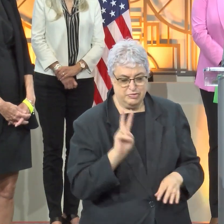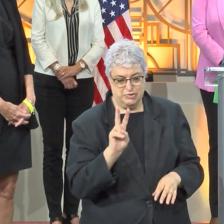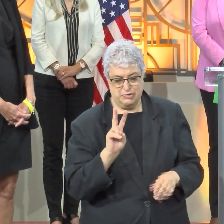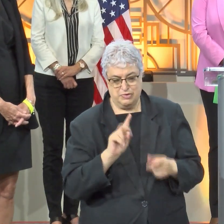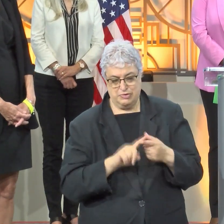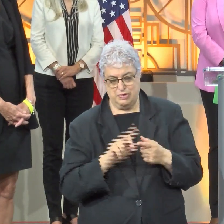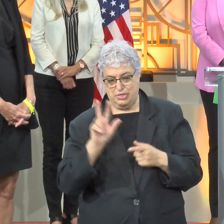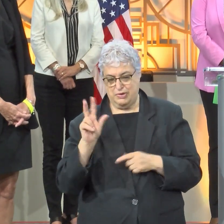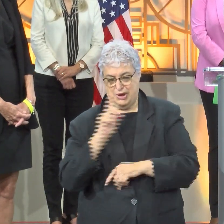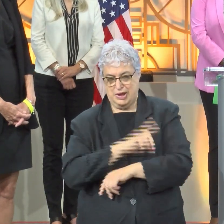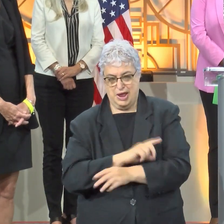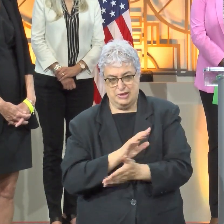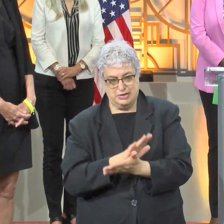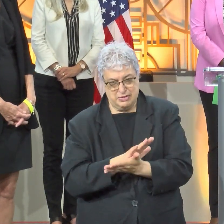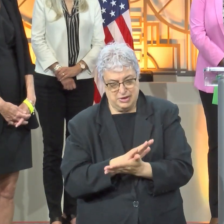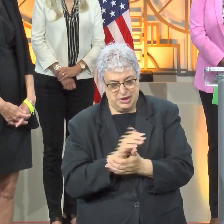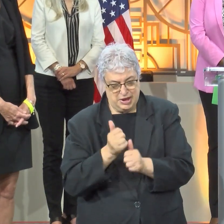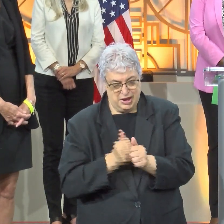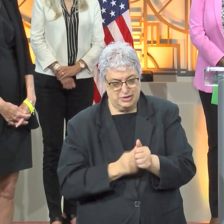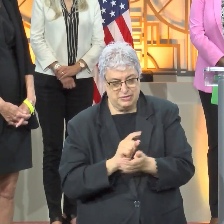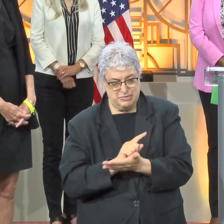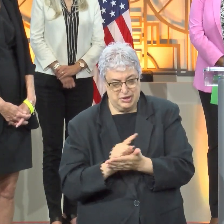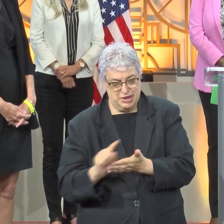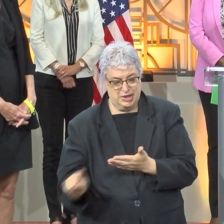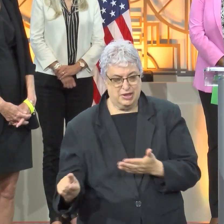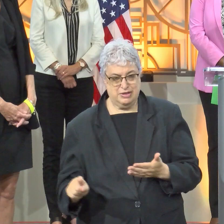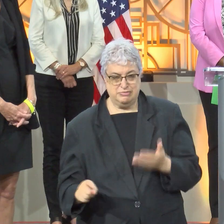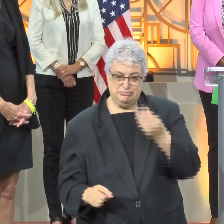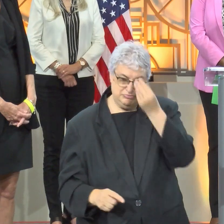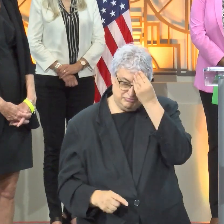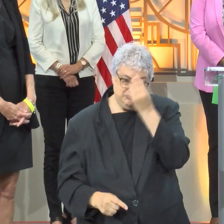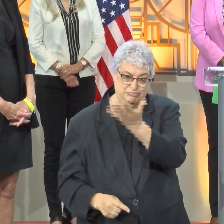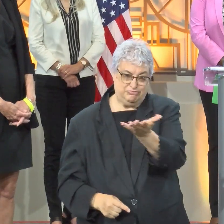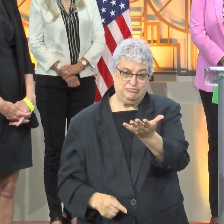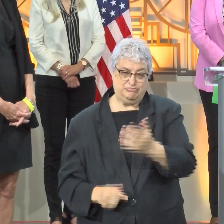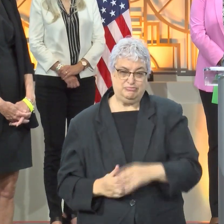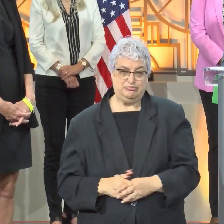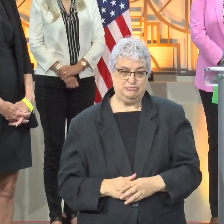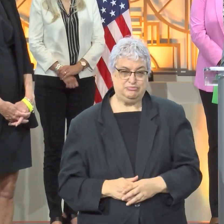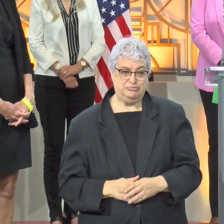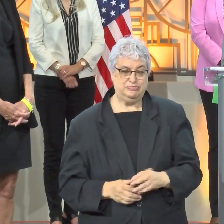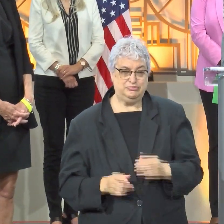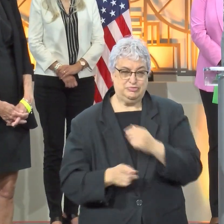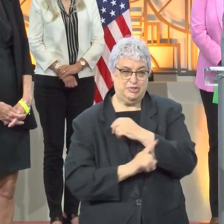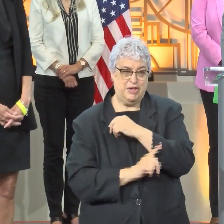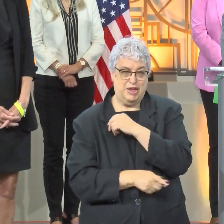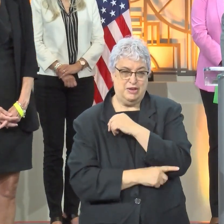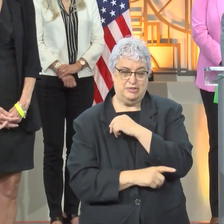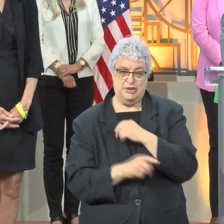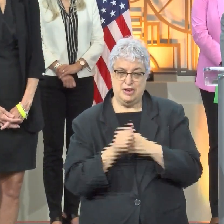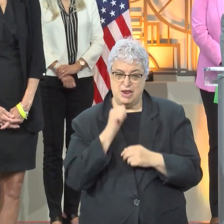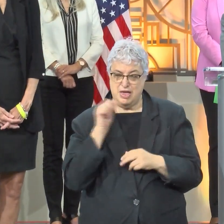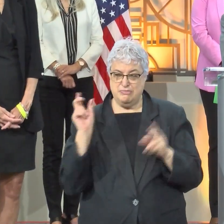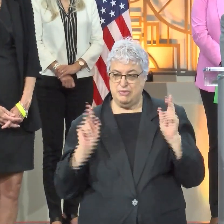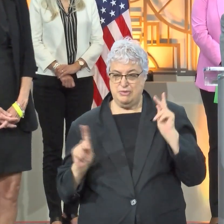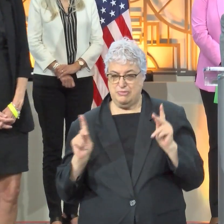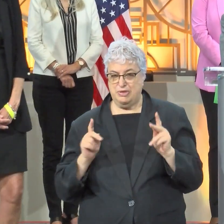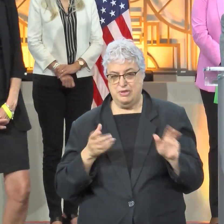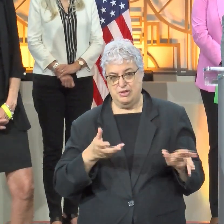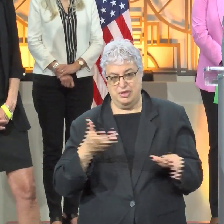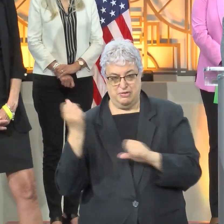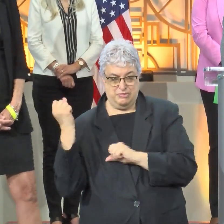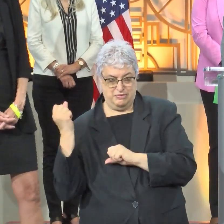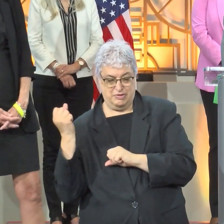days per week. And I rest assured, and I'm pretty confident that all that trash isn't put there by the people that are removing